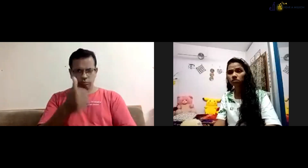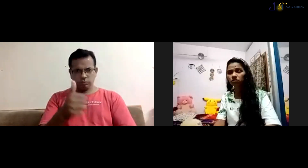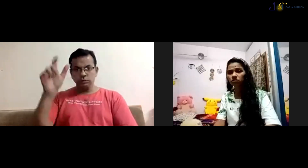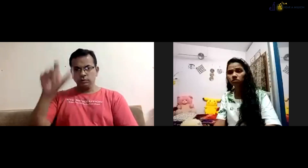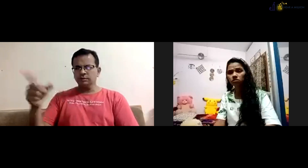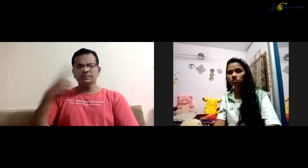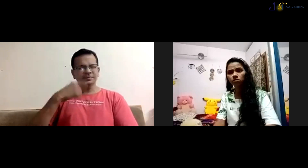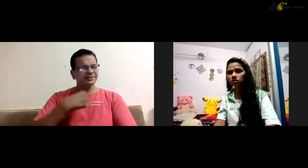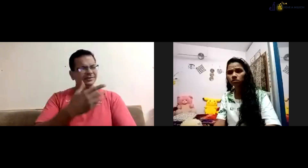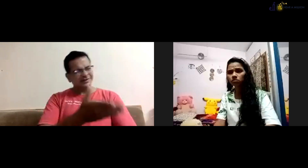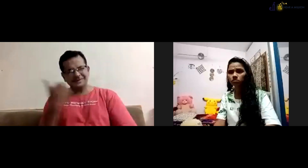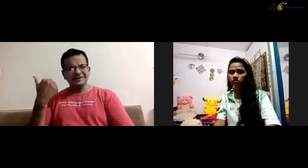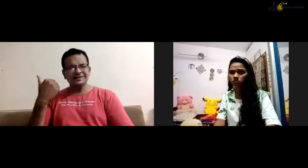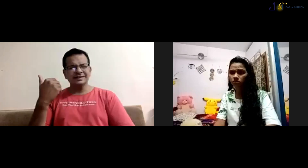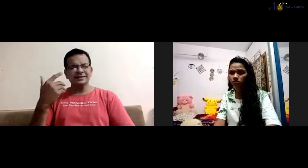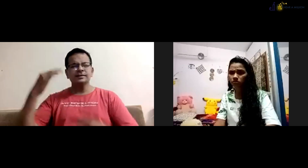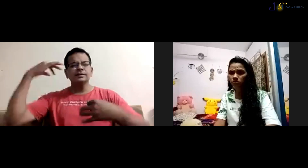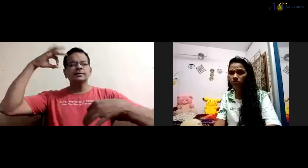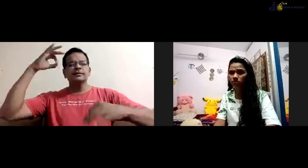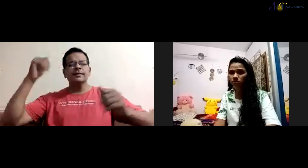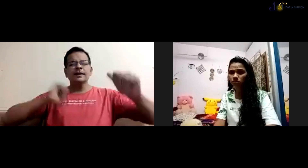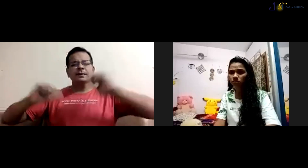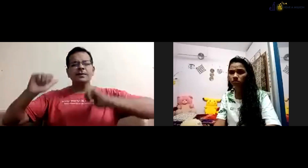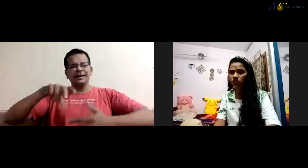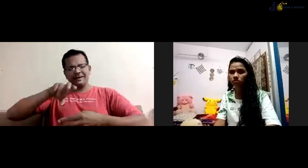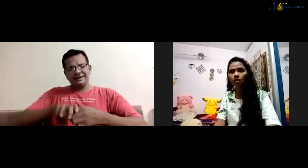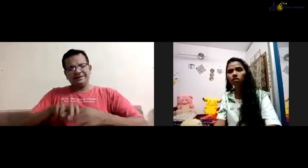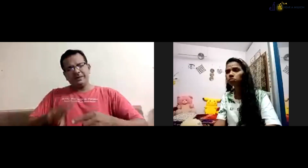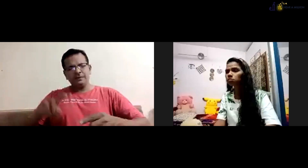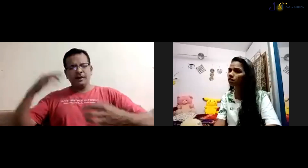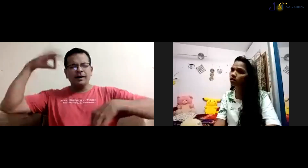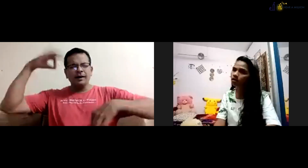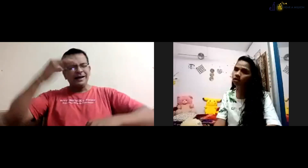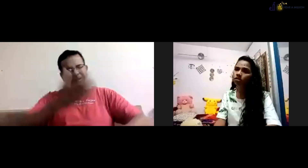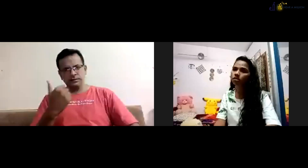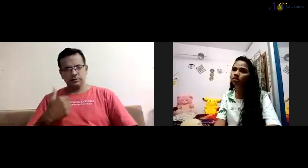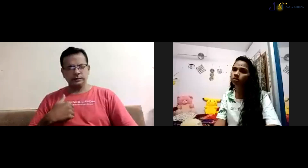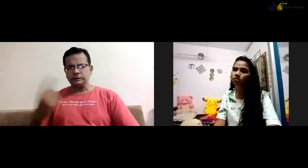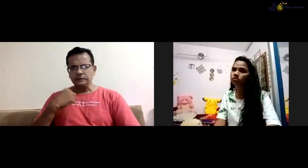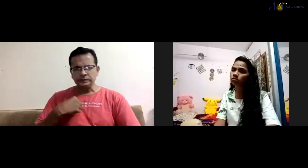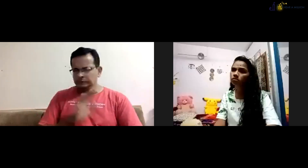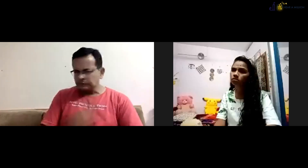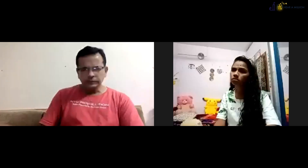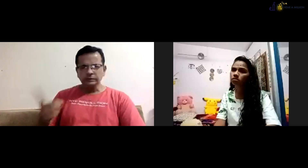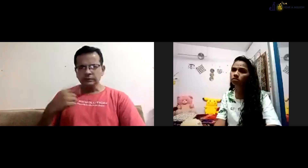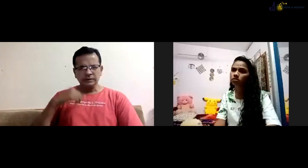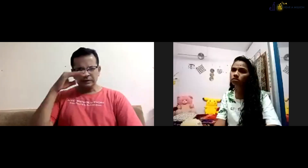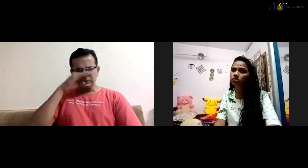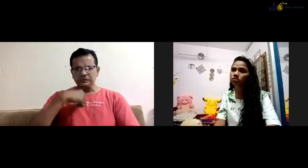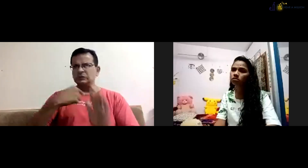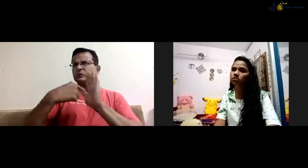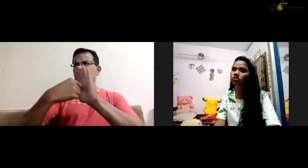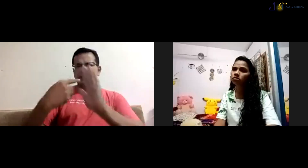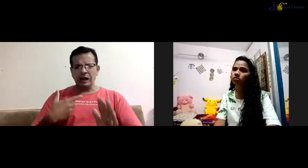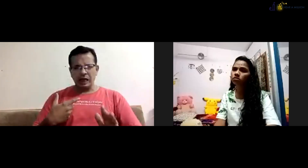There's one of my close deaf friend. He said, "Let's come and do some dramatic